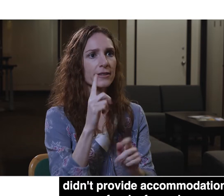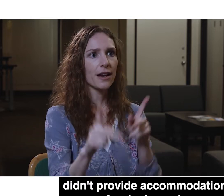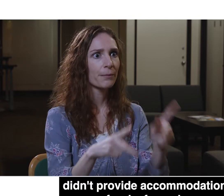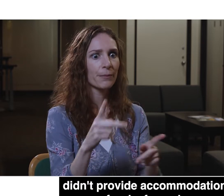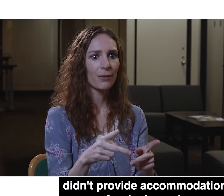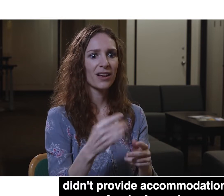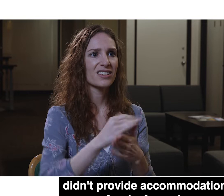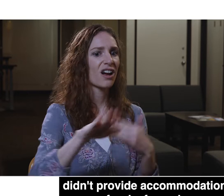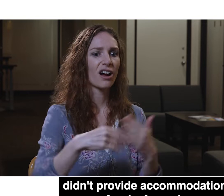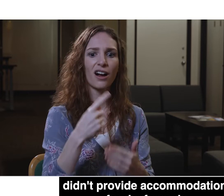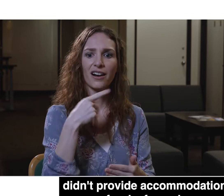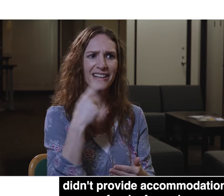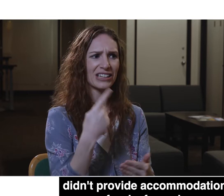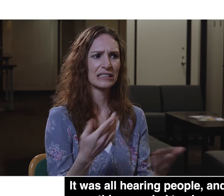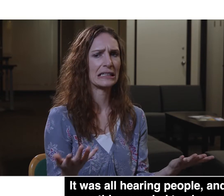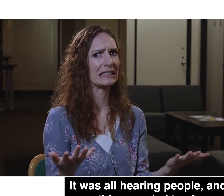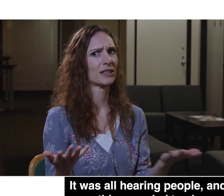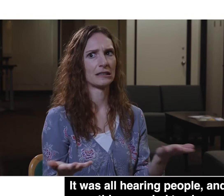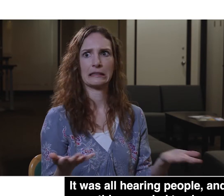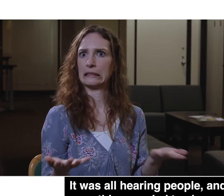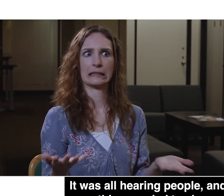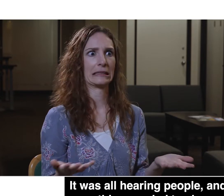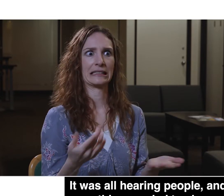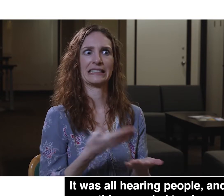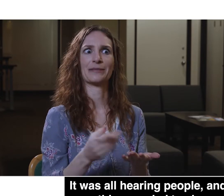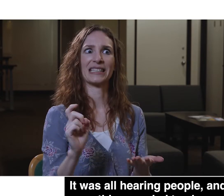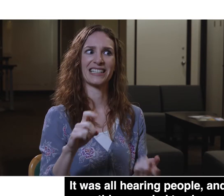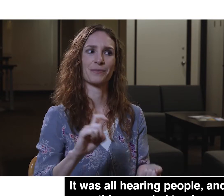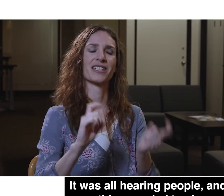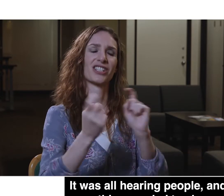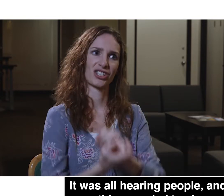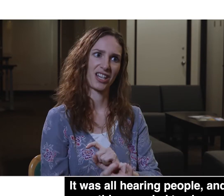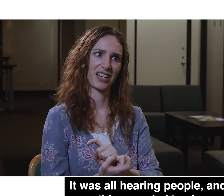people. It was all hearing people, and something needed to change.